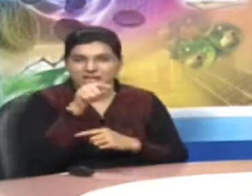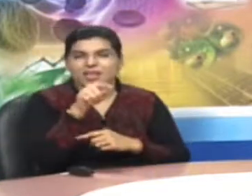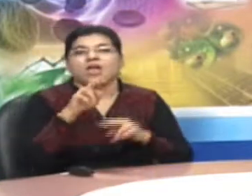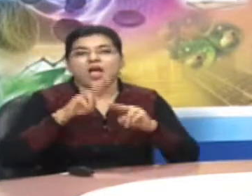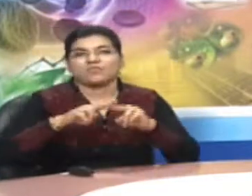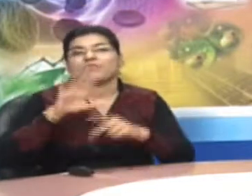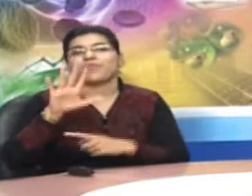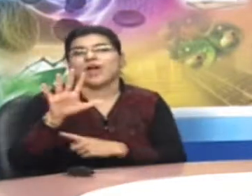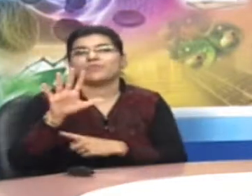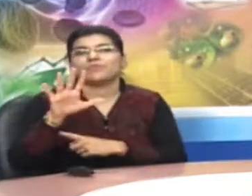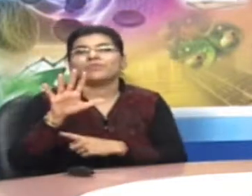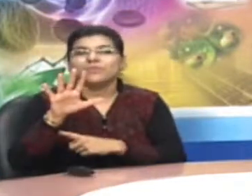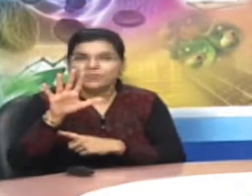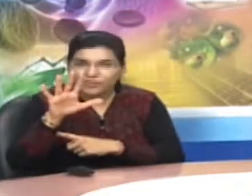You can always click on F5.